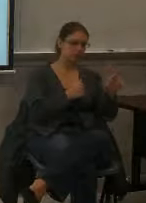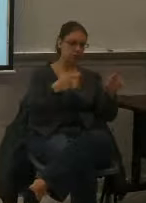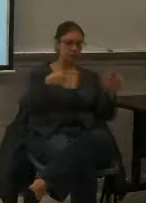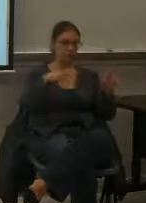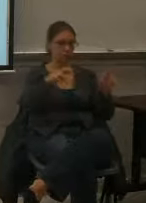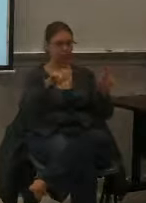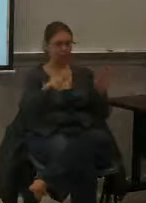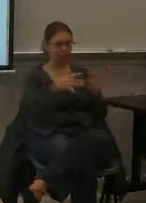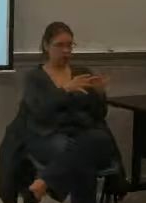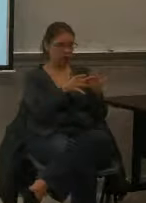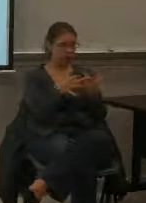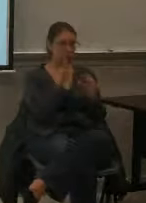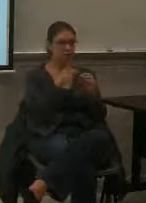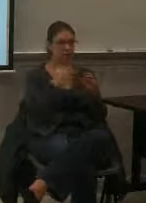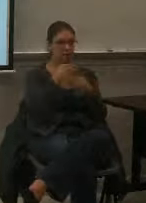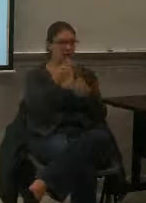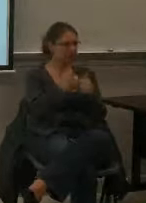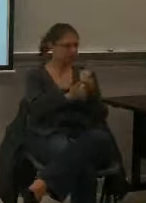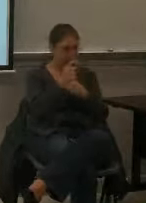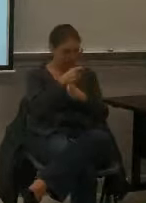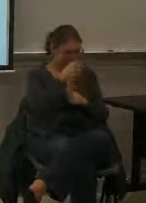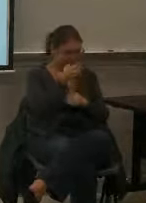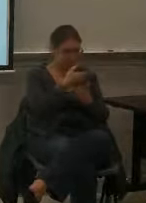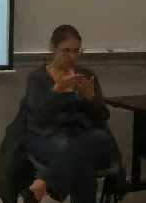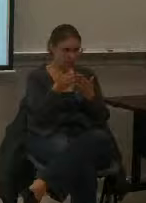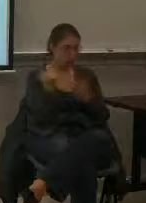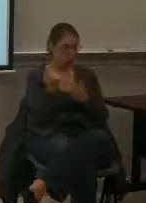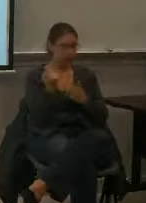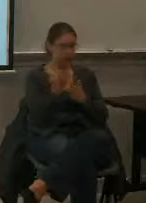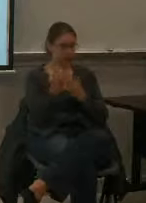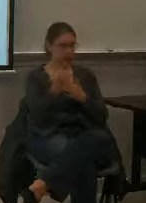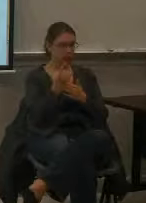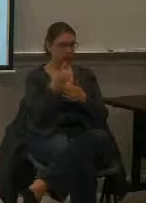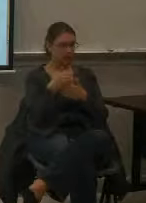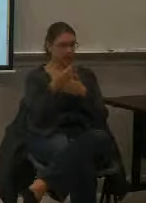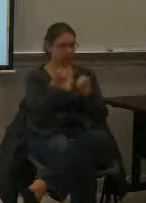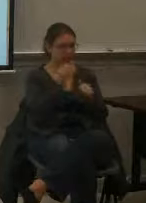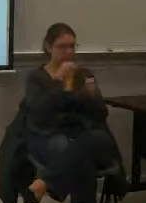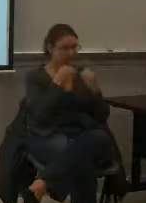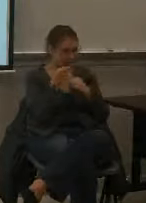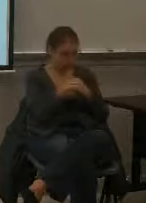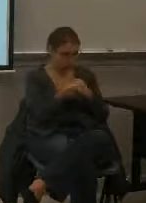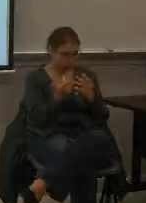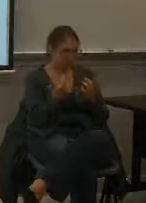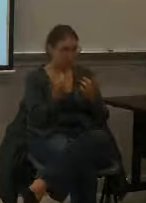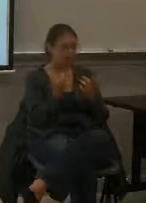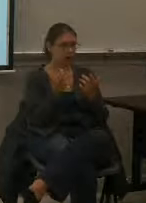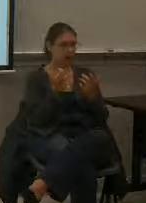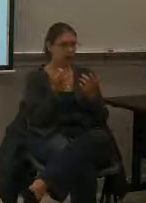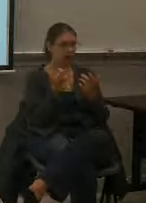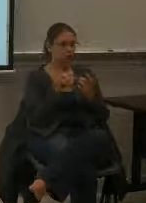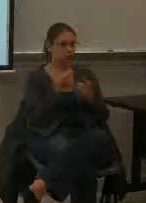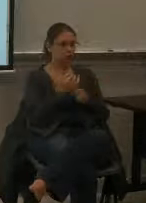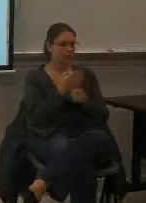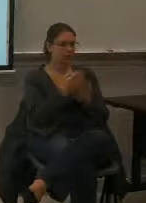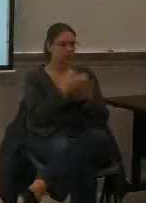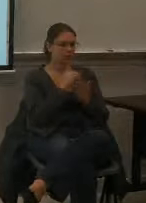where everybody has to eat something and there's always somebody out there that's trying to eat you, you can get some